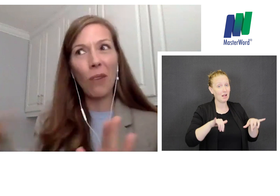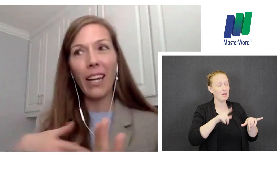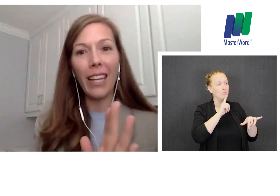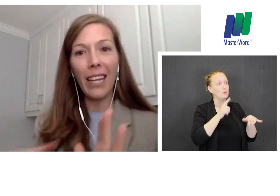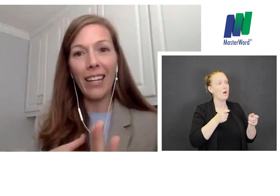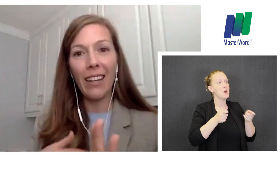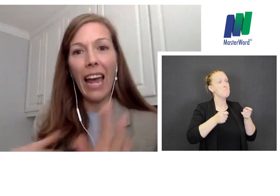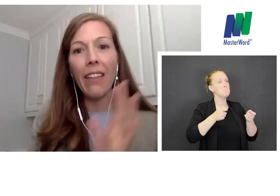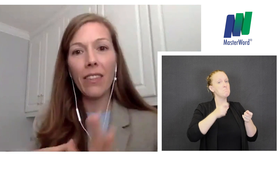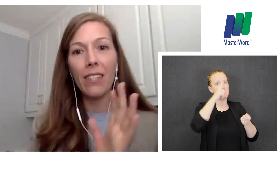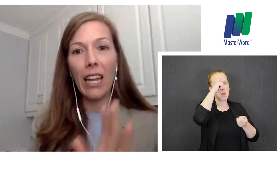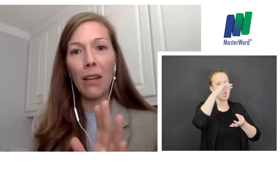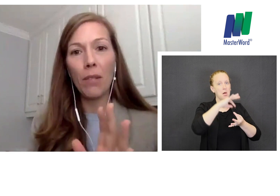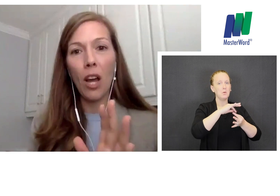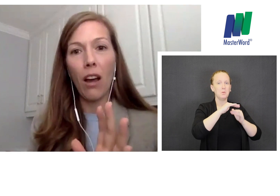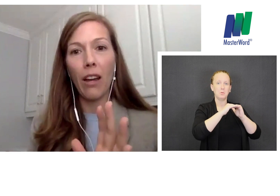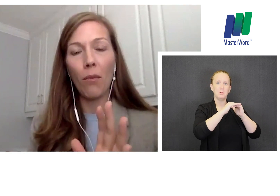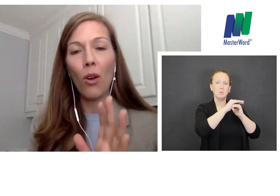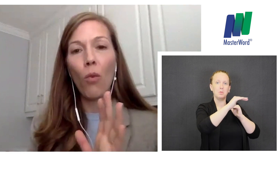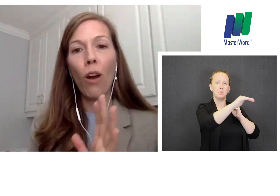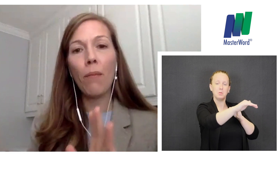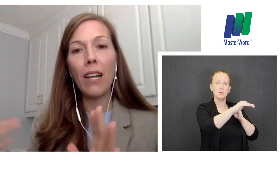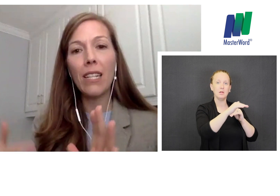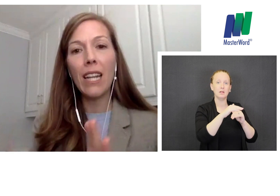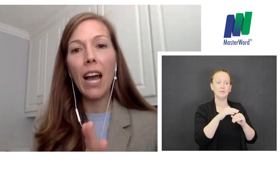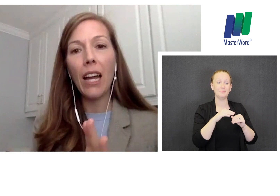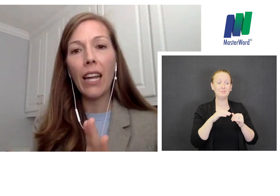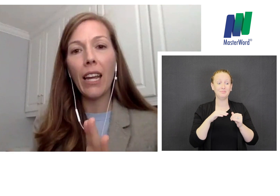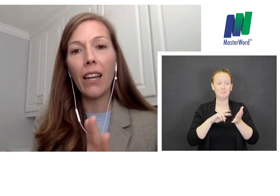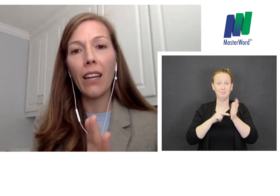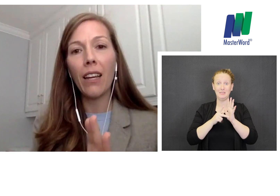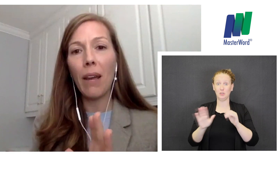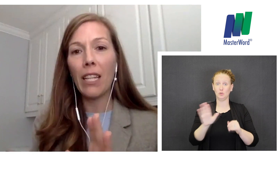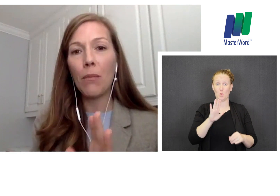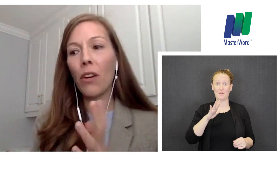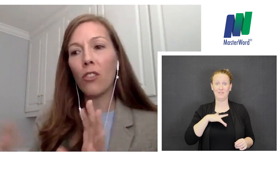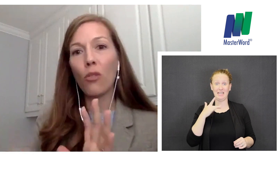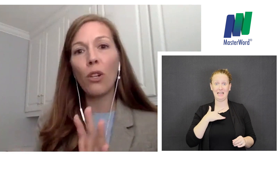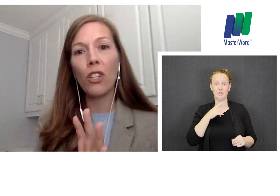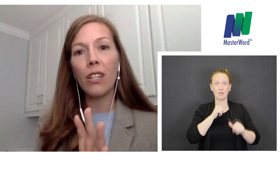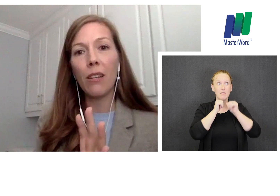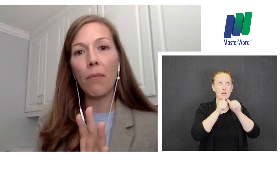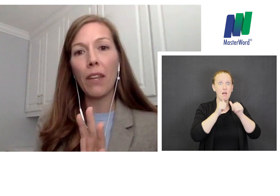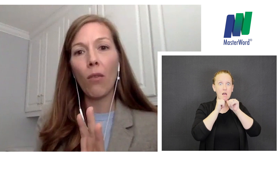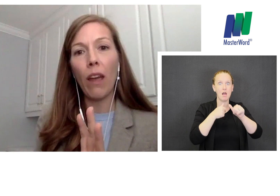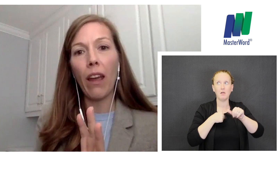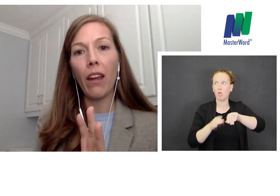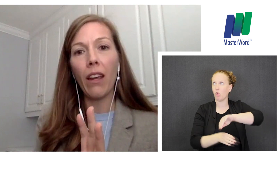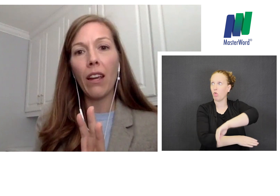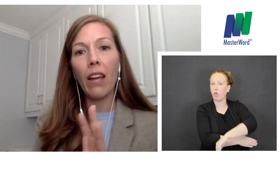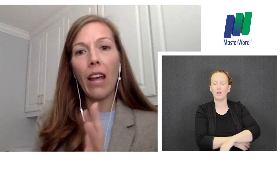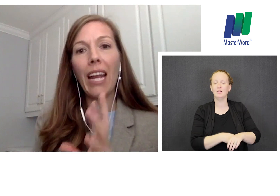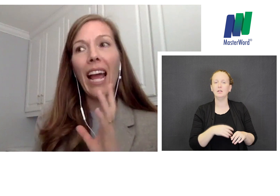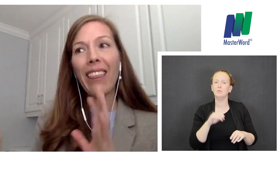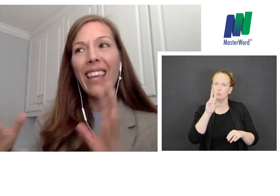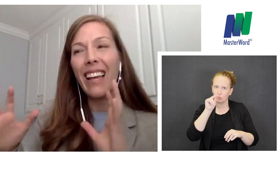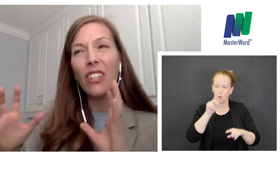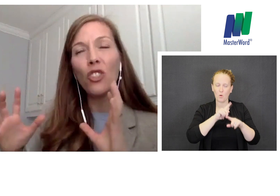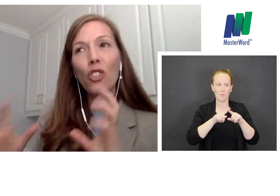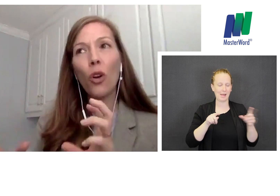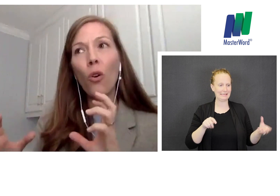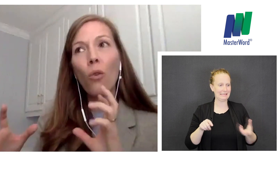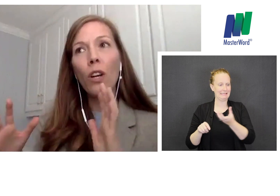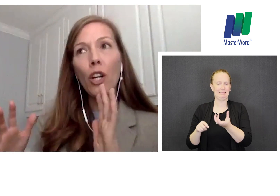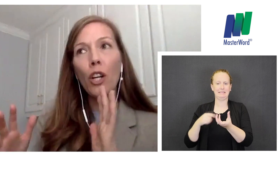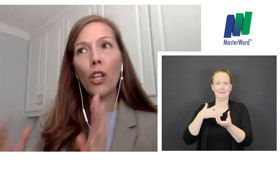and dysregulated at the same time, where I'm not denying my experience or pushing something away. And I think that